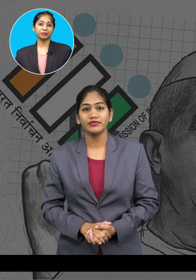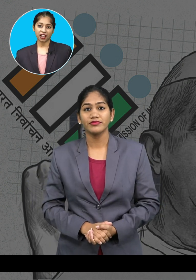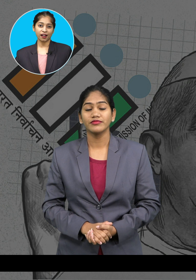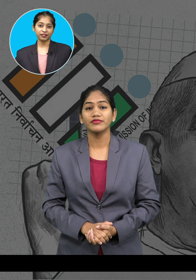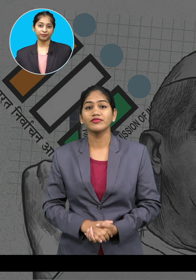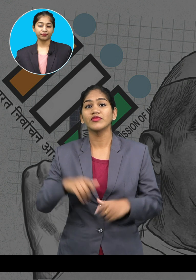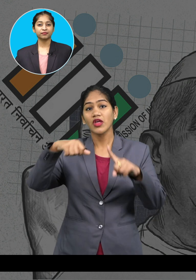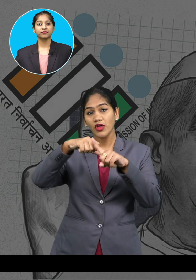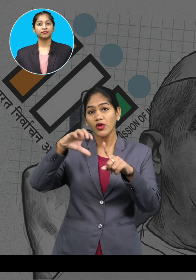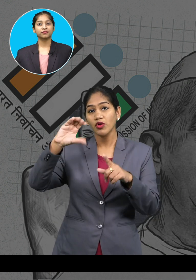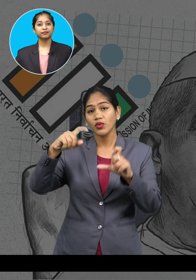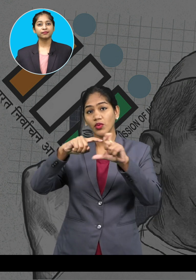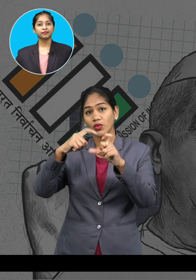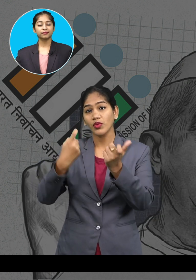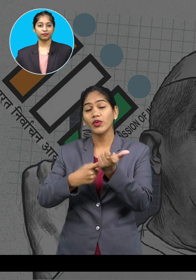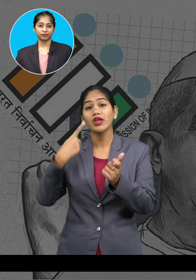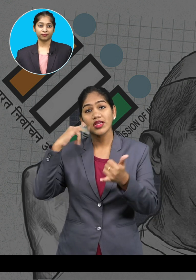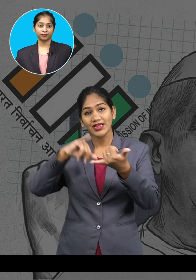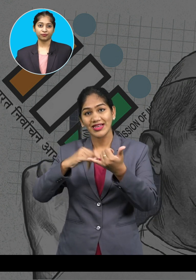Koiris in Bihar,